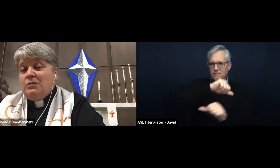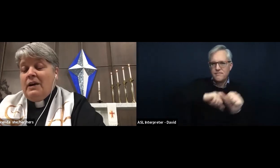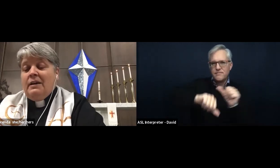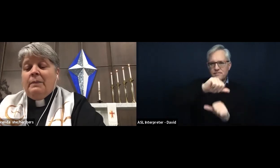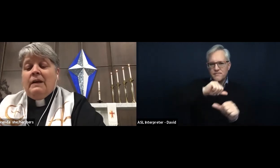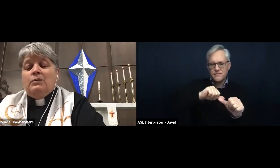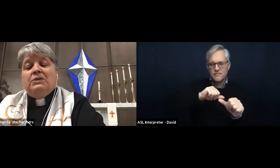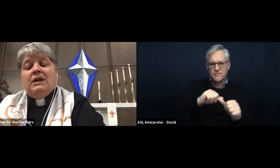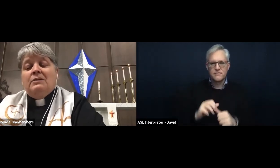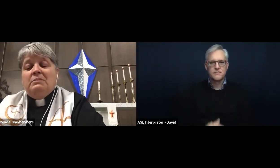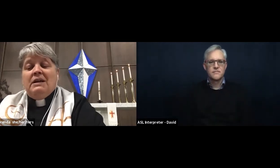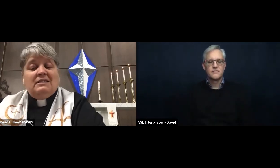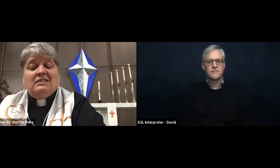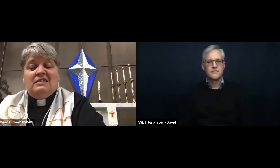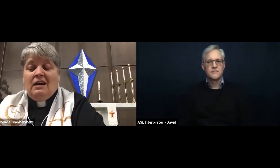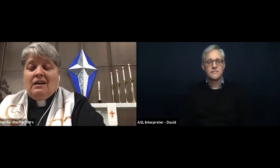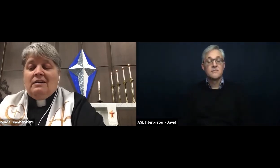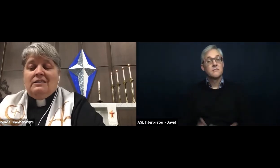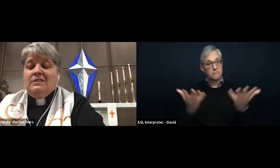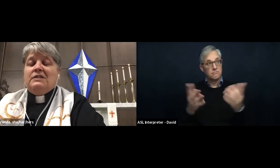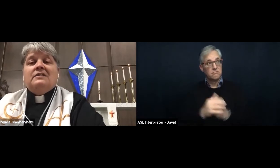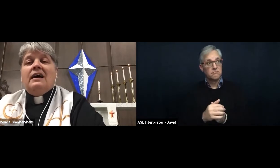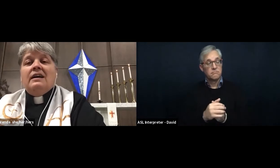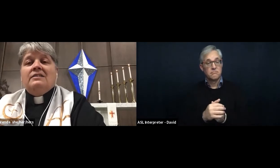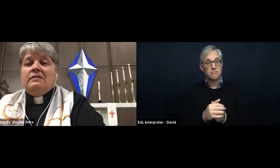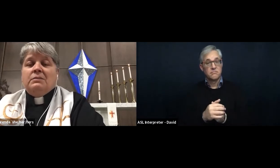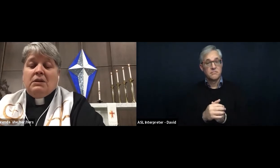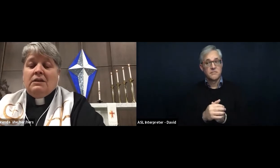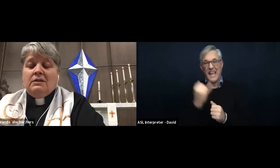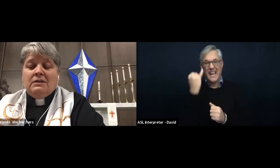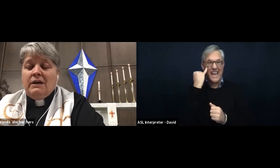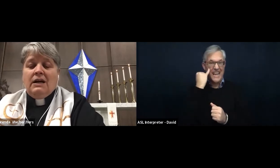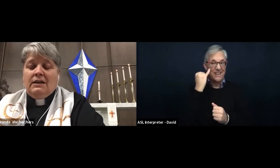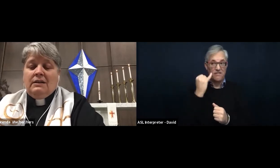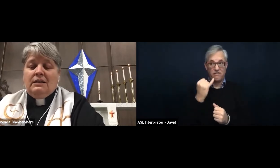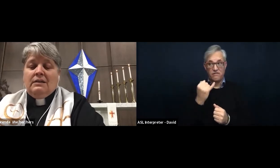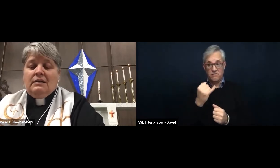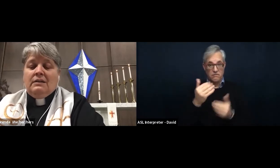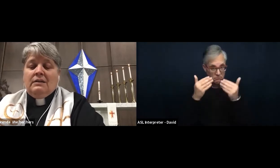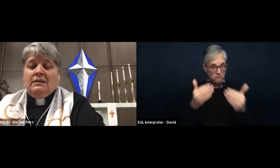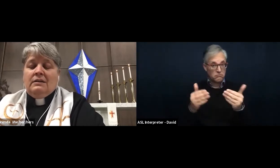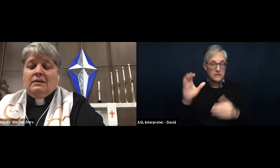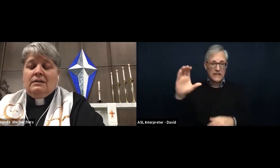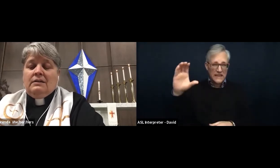In this way, we do not remain stuck on different sides of a political divide.